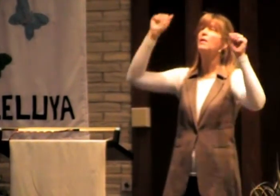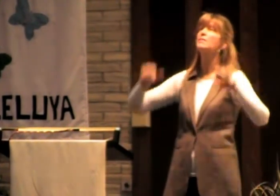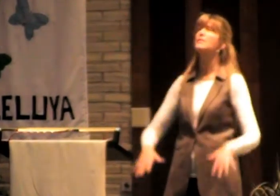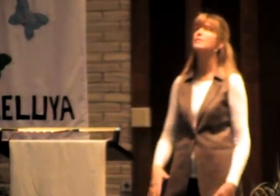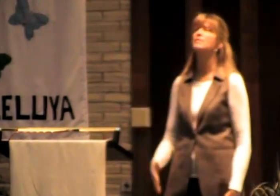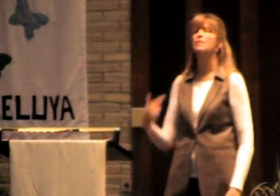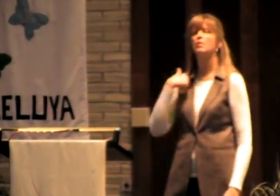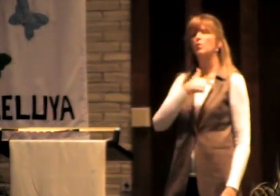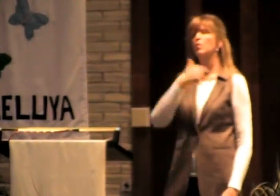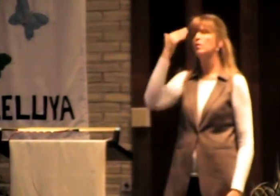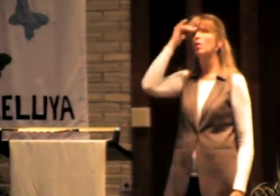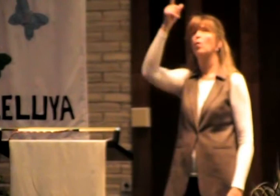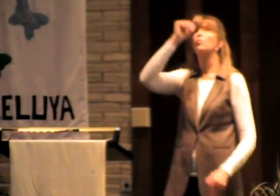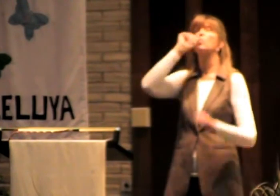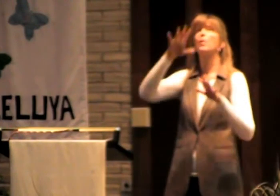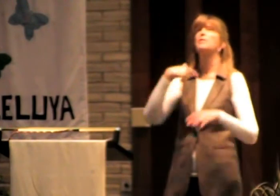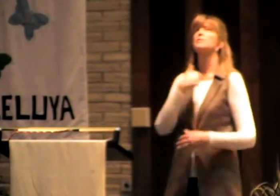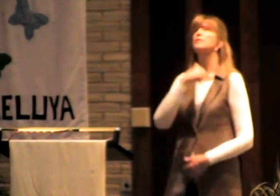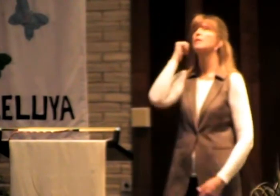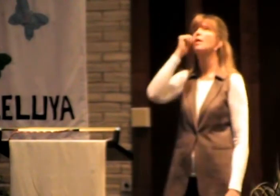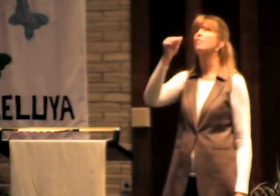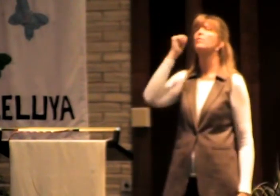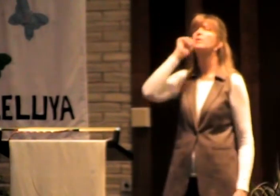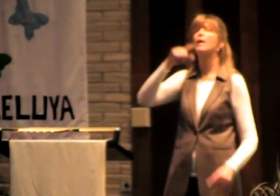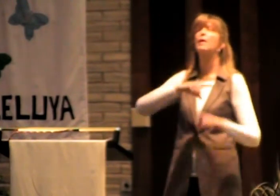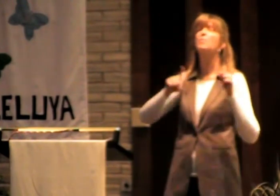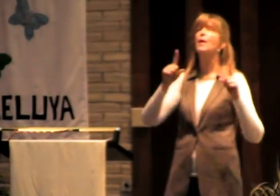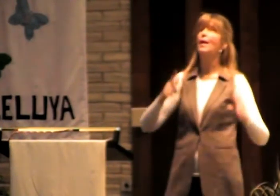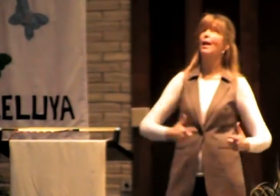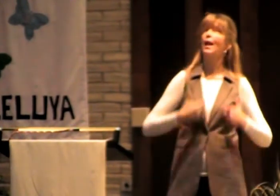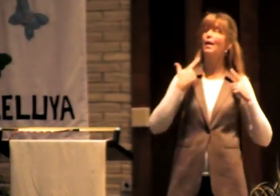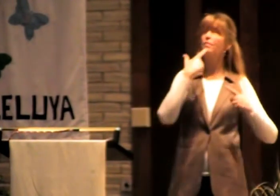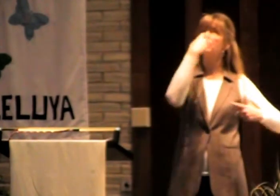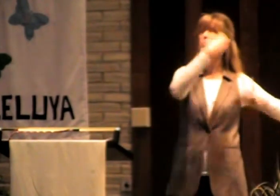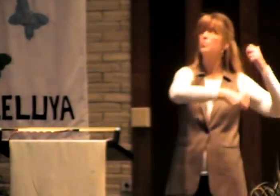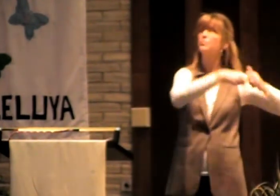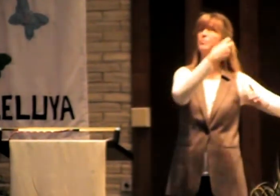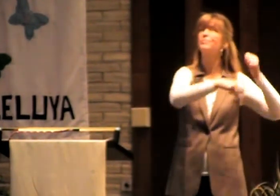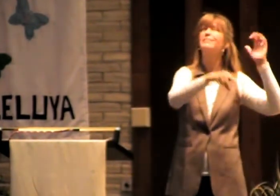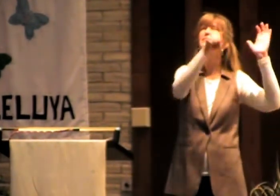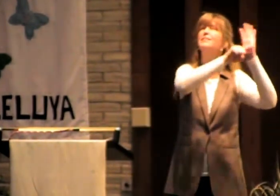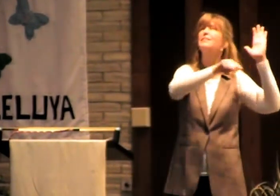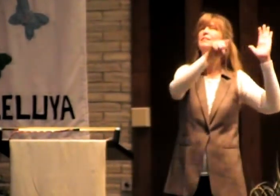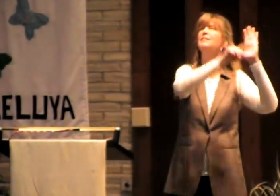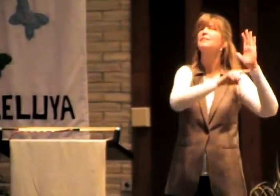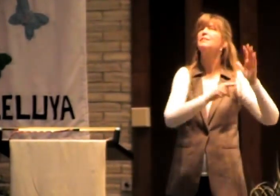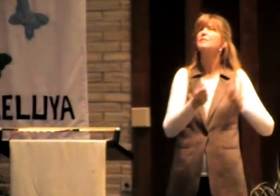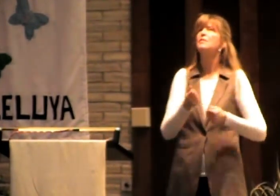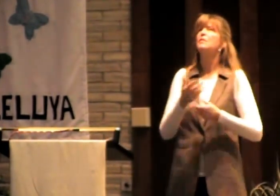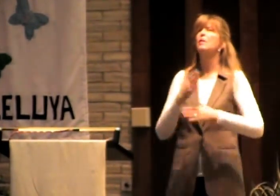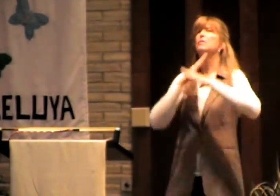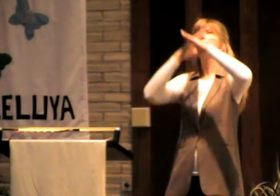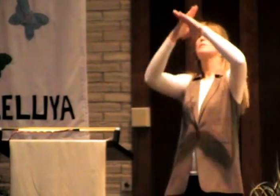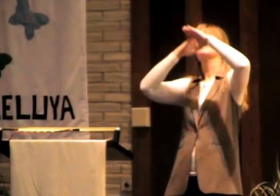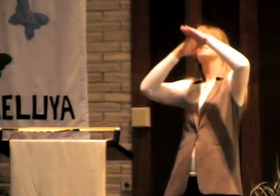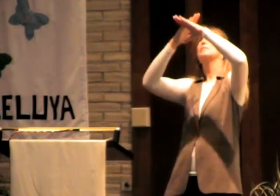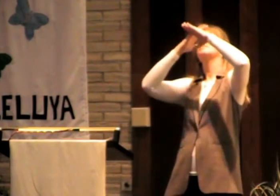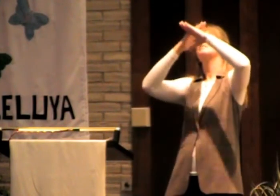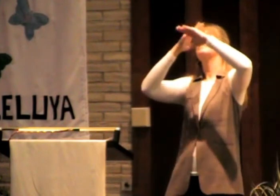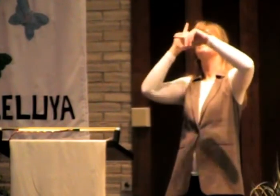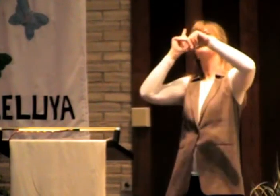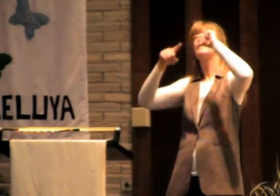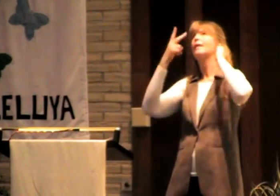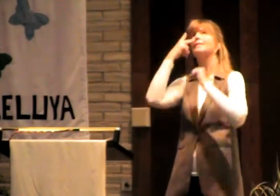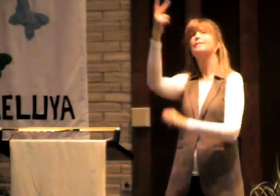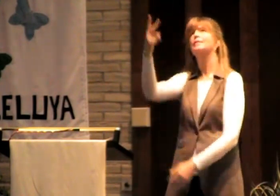and experience your blessings. And we know that you bless us every single day, but life does have problems, and there's negative things